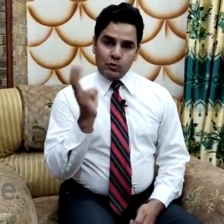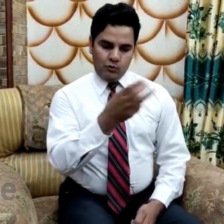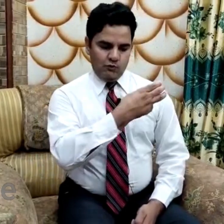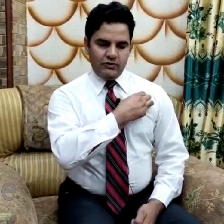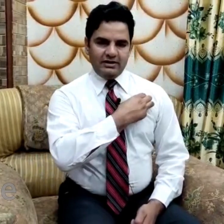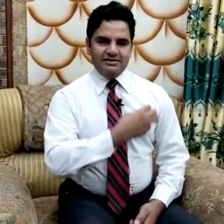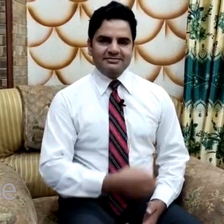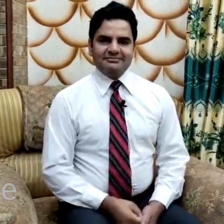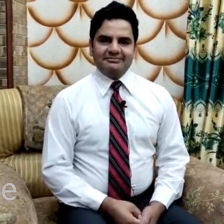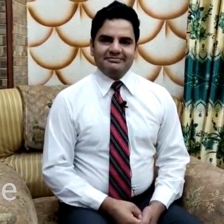we,